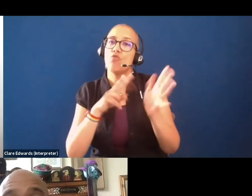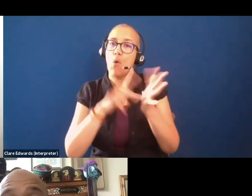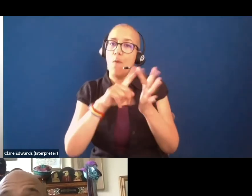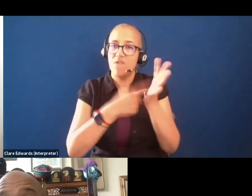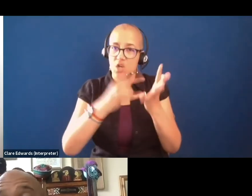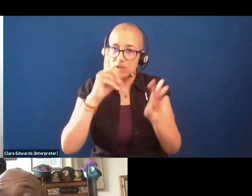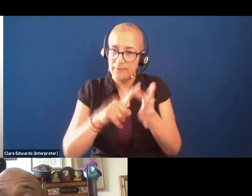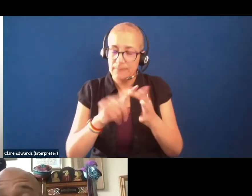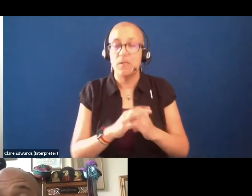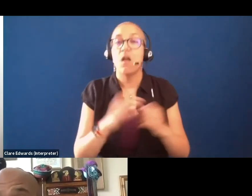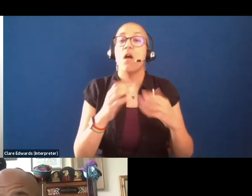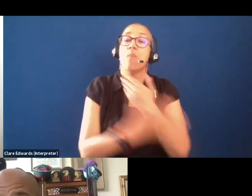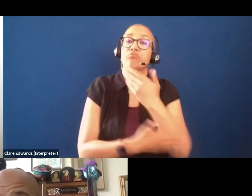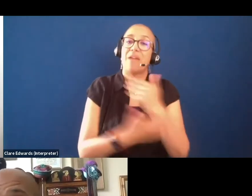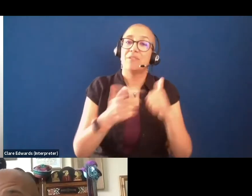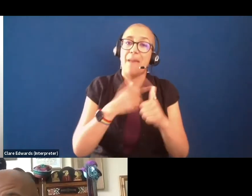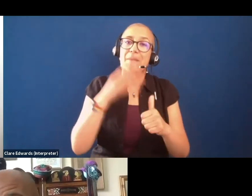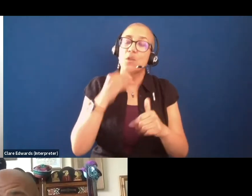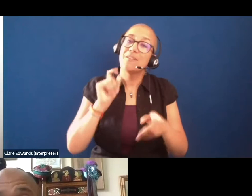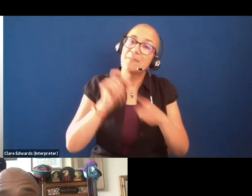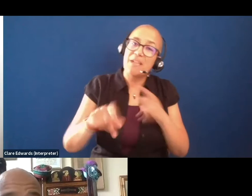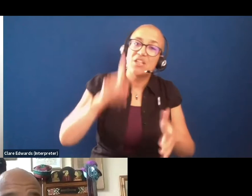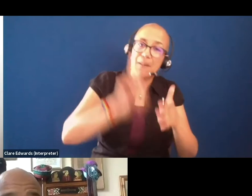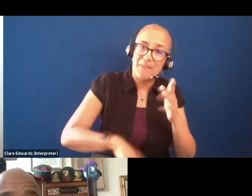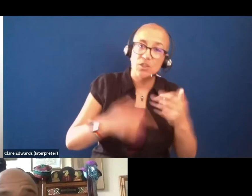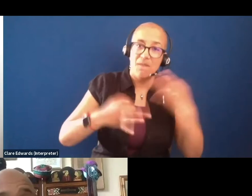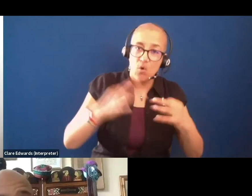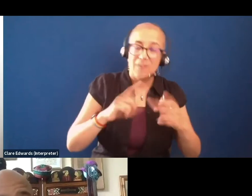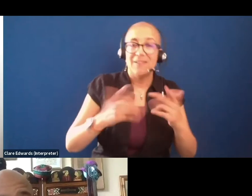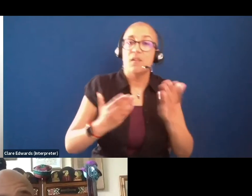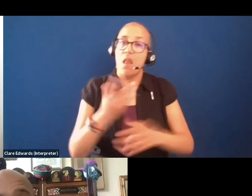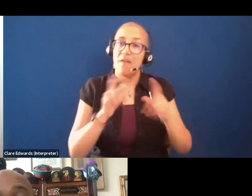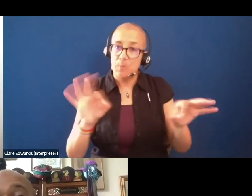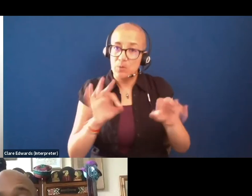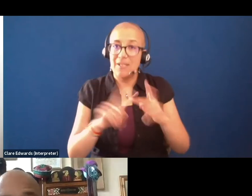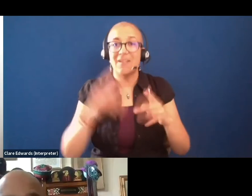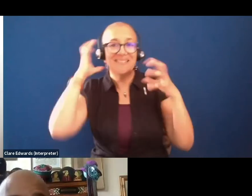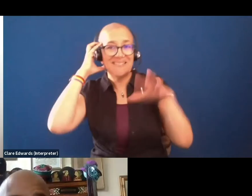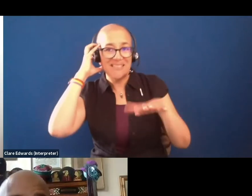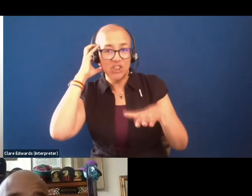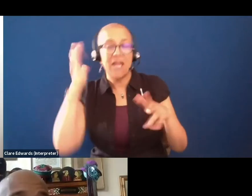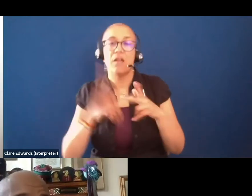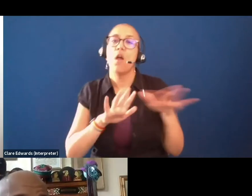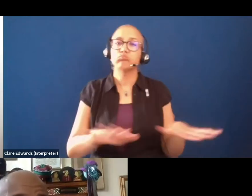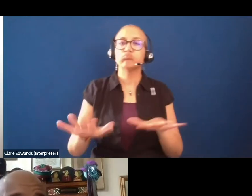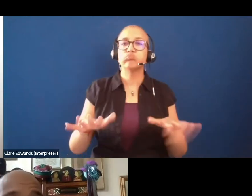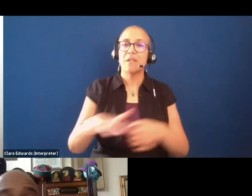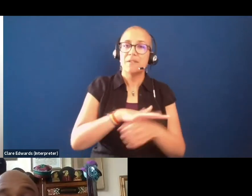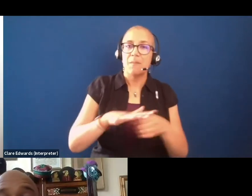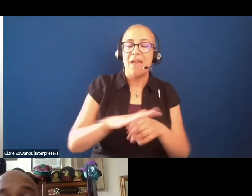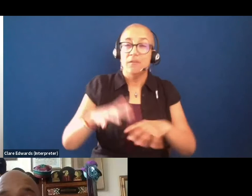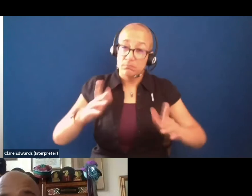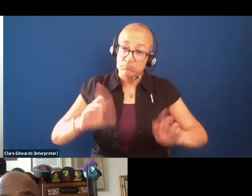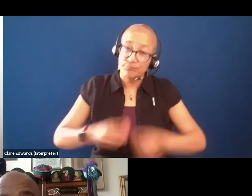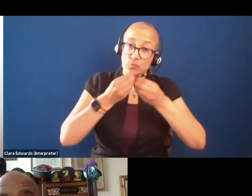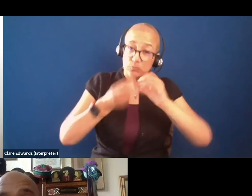Brownton Abbey uses specially commissioned performances, live music, DJ sets, chill out space, handcrafted decor and costume,